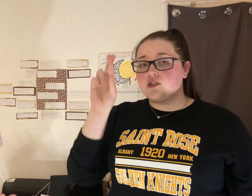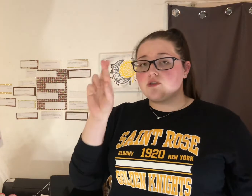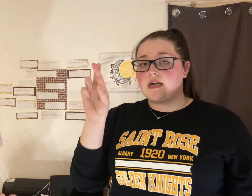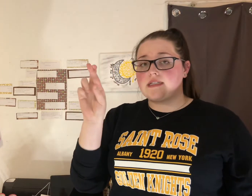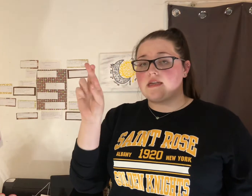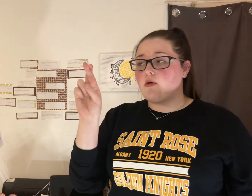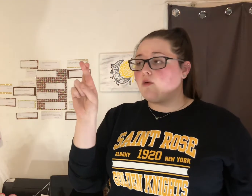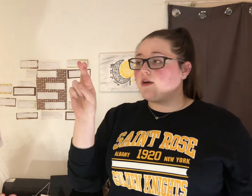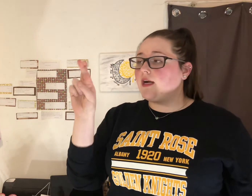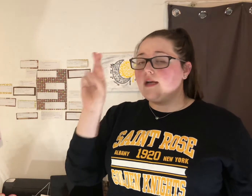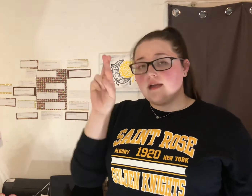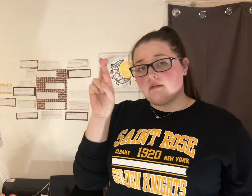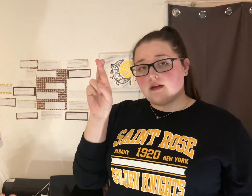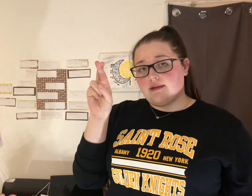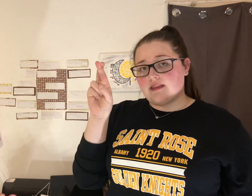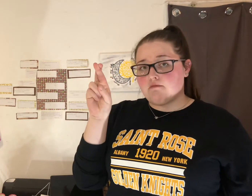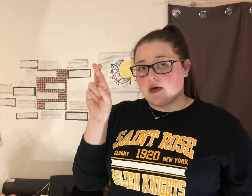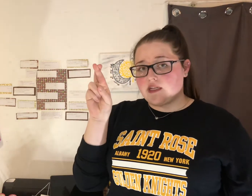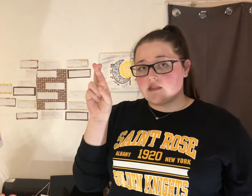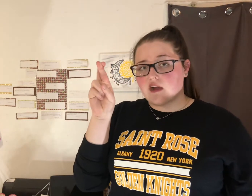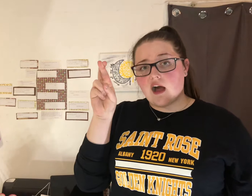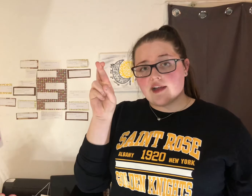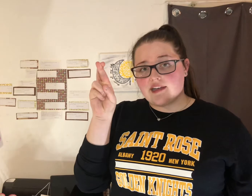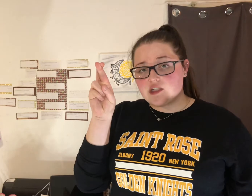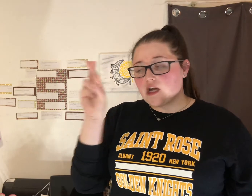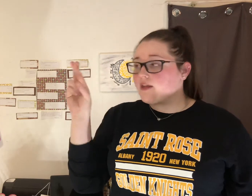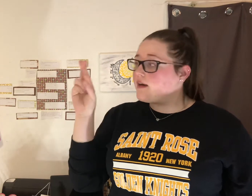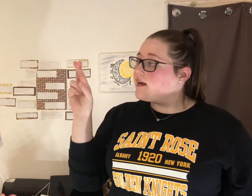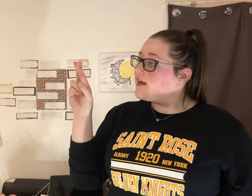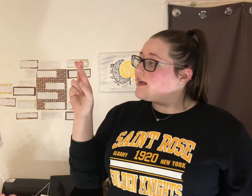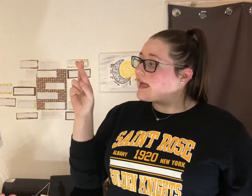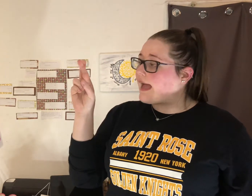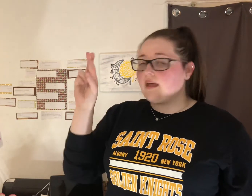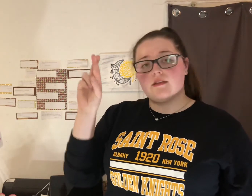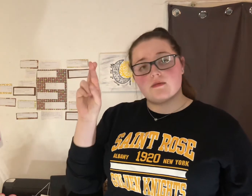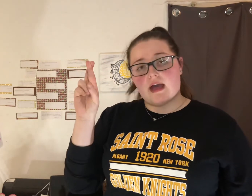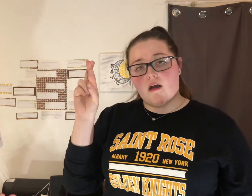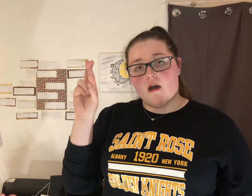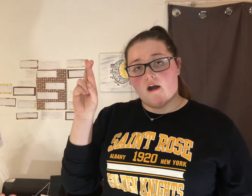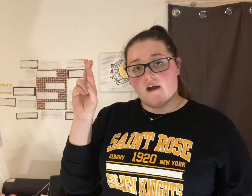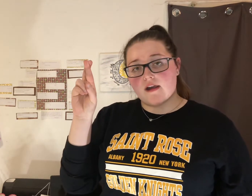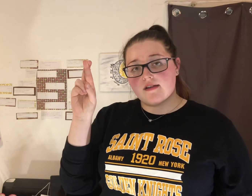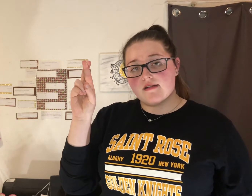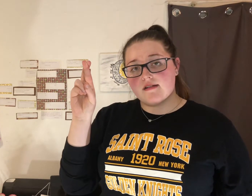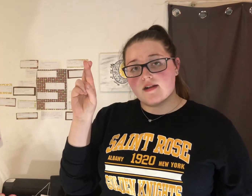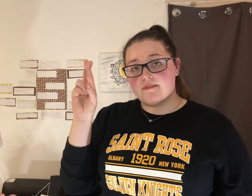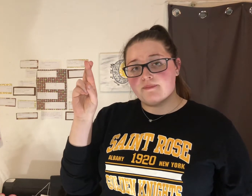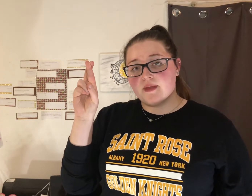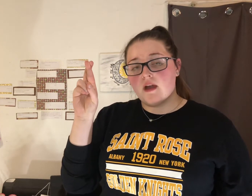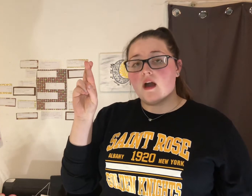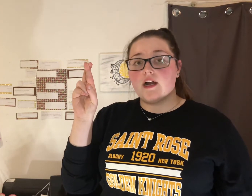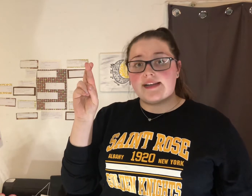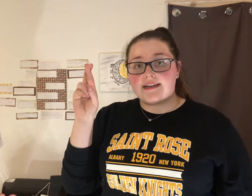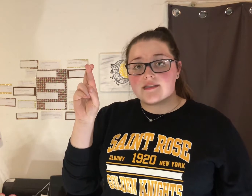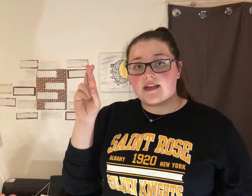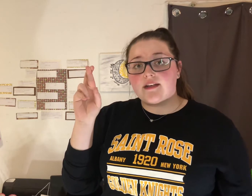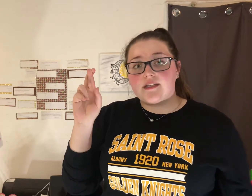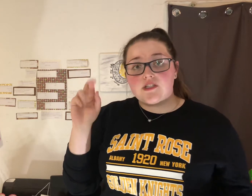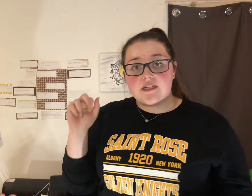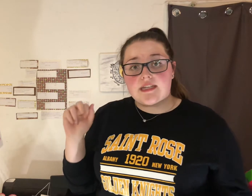cross them over, and we're going to make them buddies. They're hugging each other, okay? So we got R. Our next letter is just like